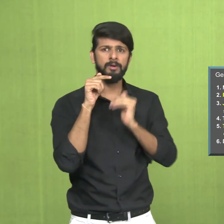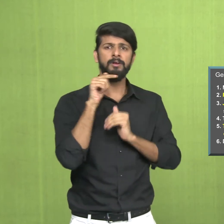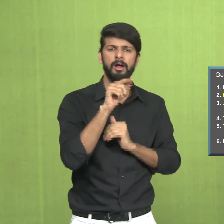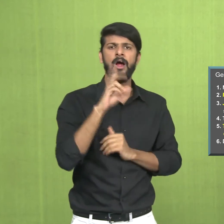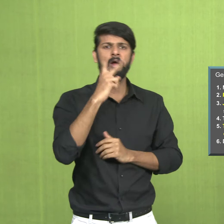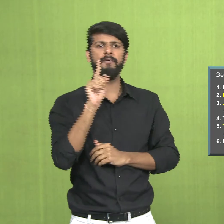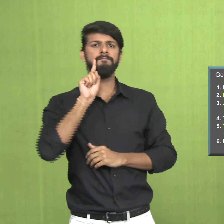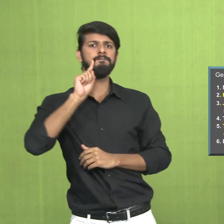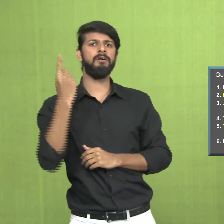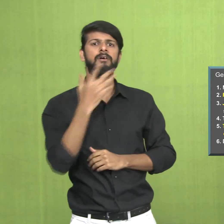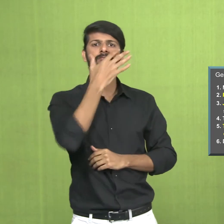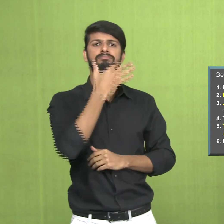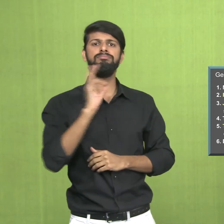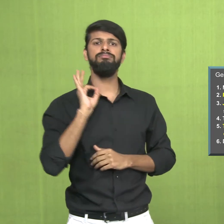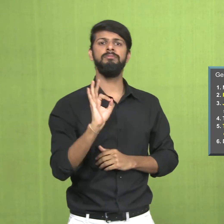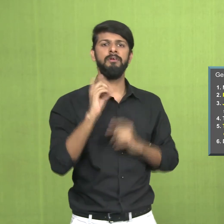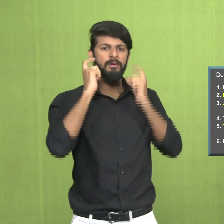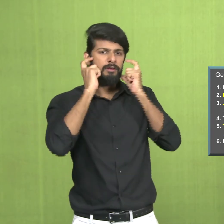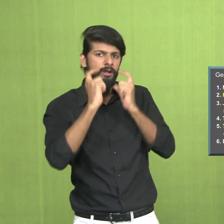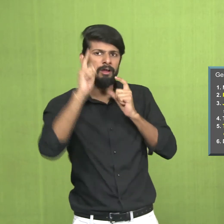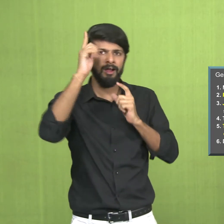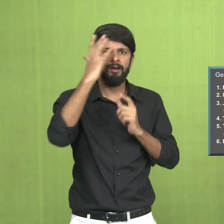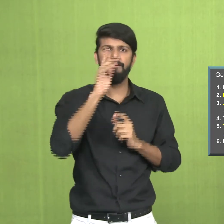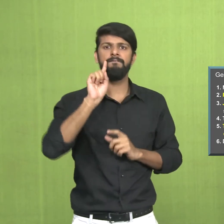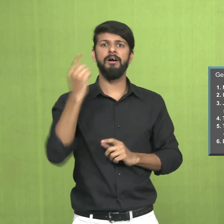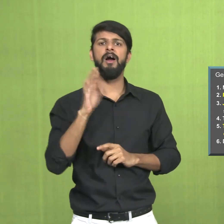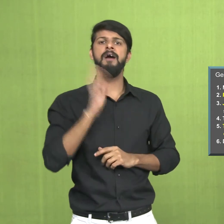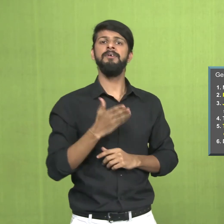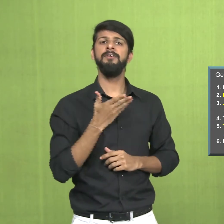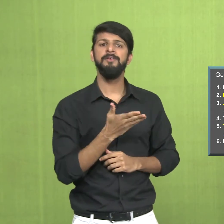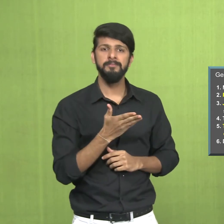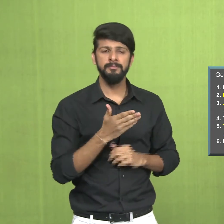indicates a sense of fashion among the people of Indus Valley civilization.